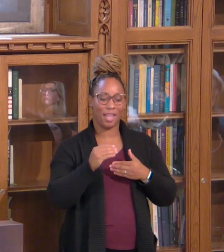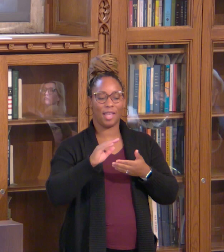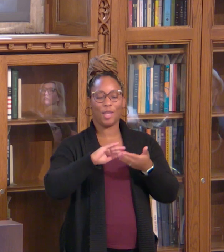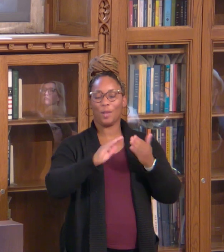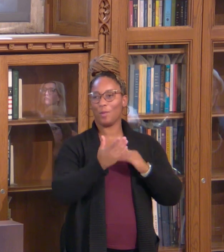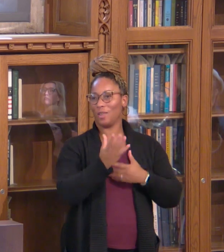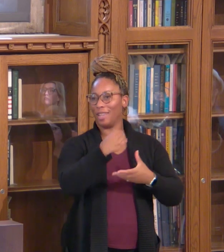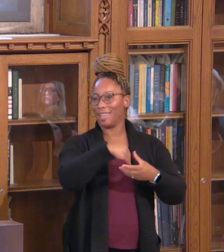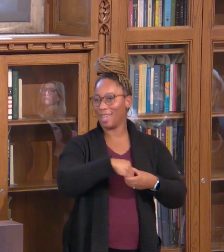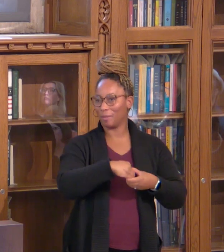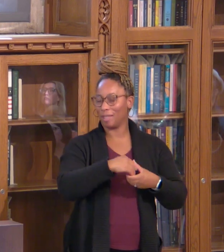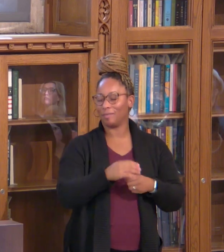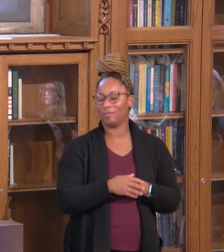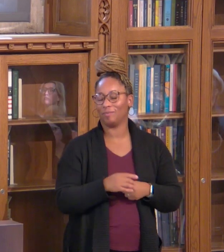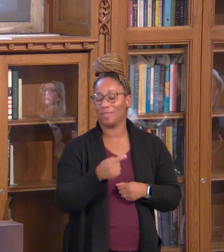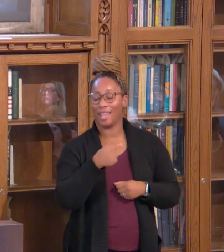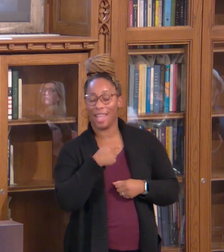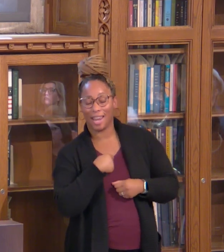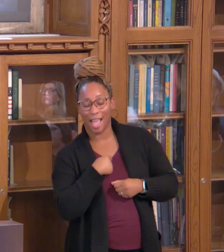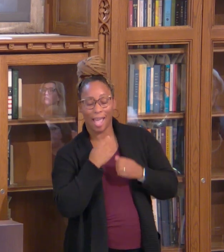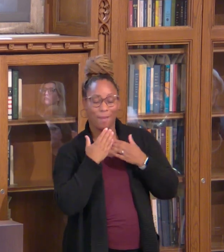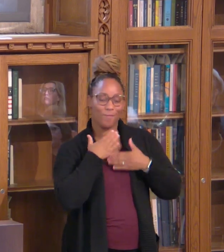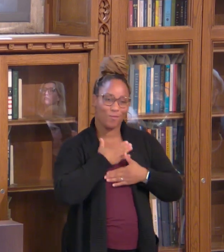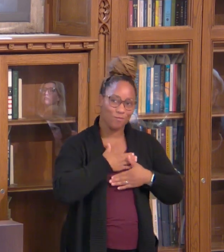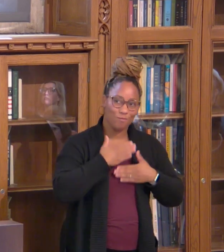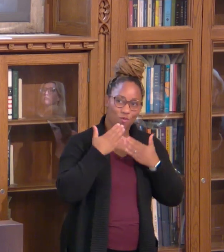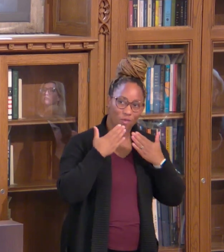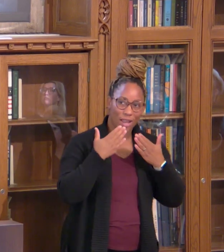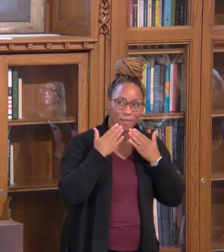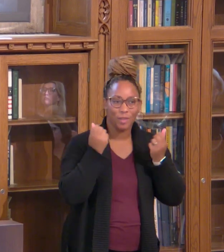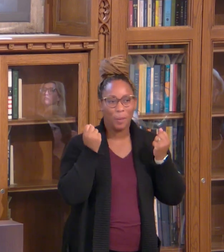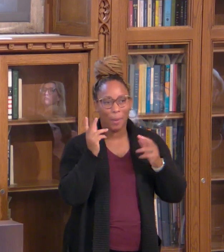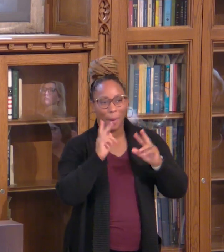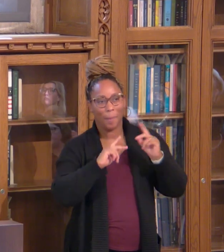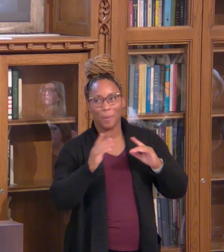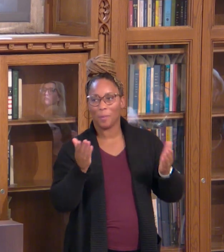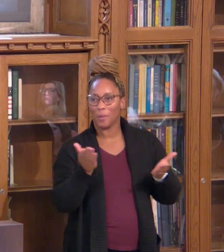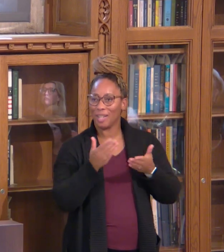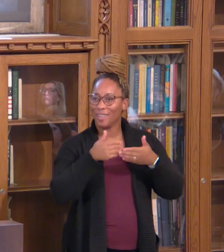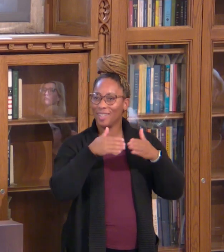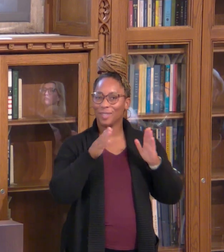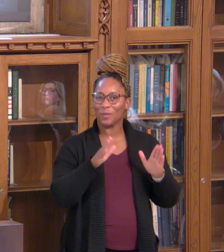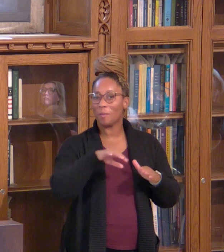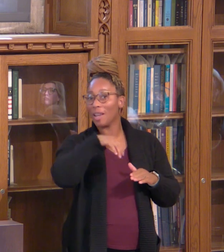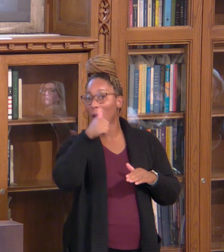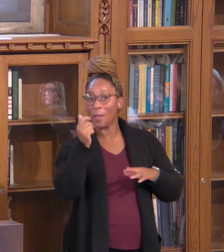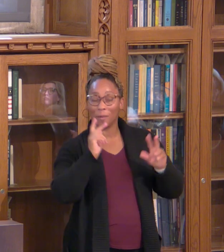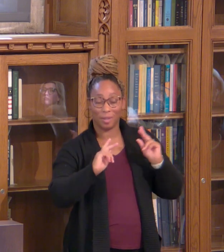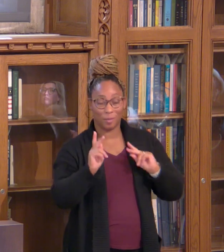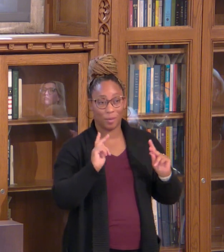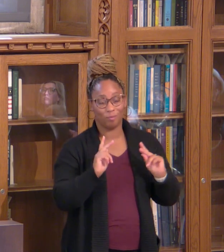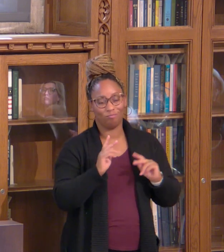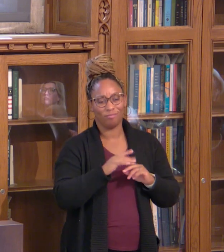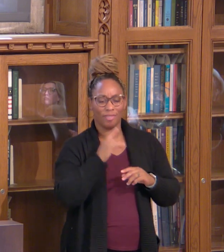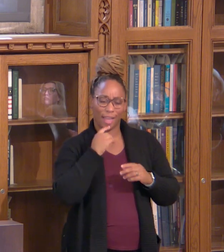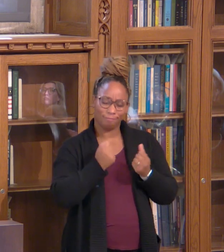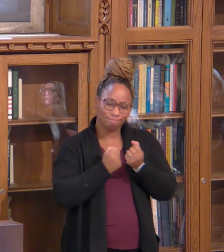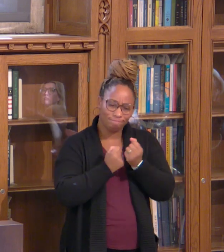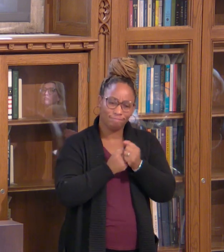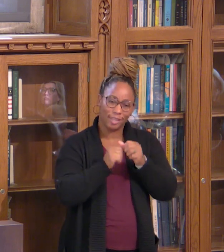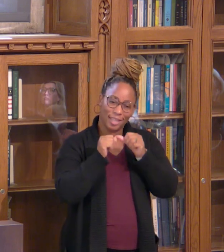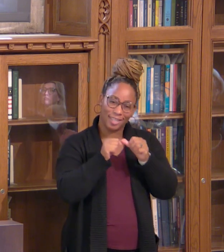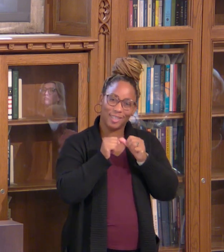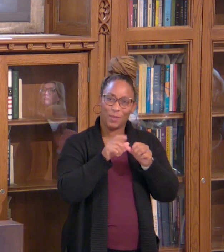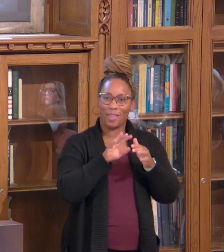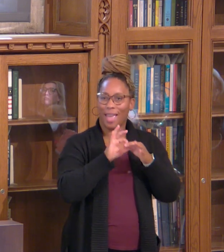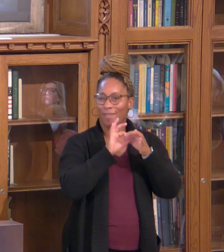engagement and I'm very very grateful to the many people in this room and others Beyond who have fostered and sustain